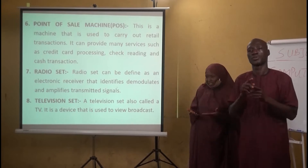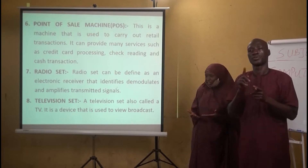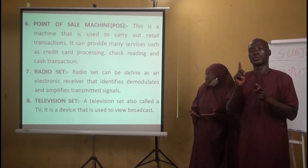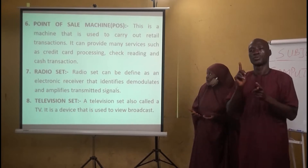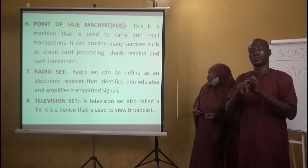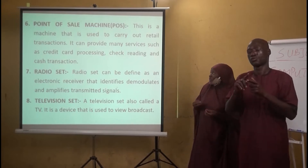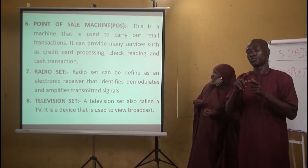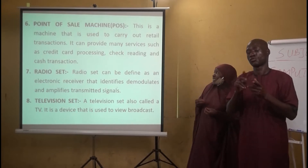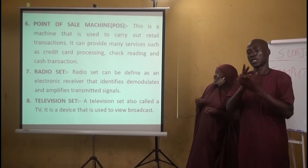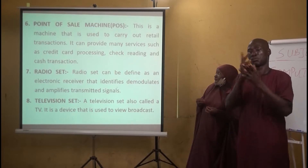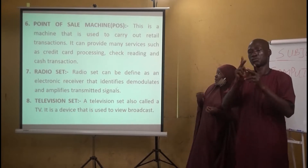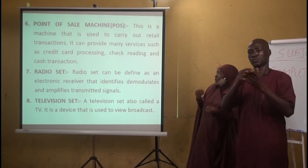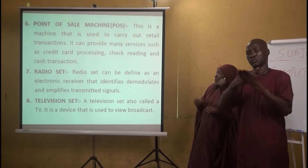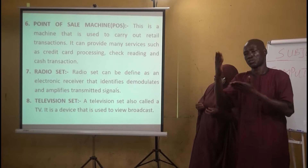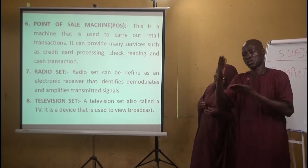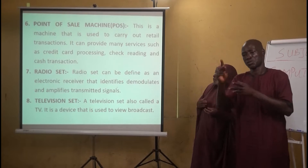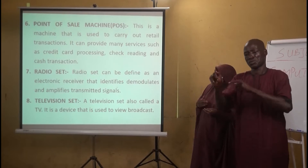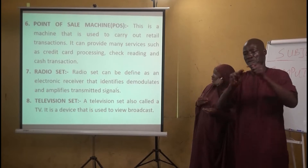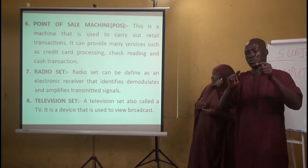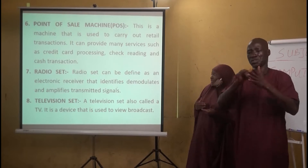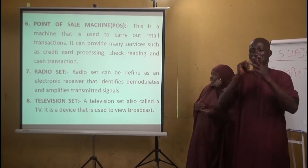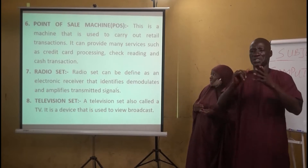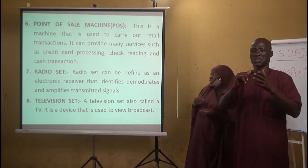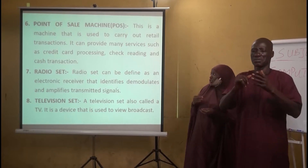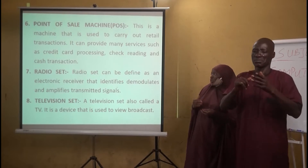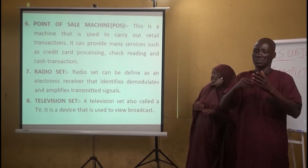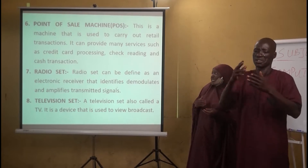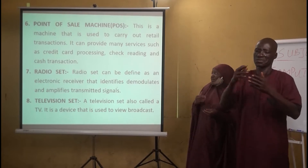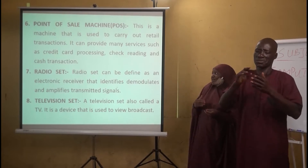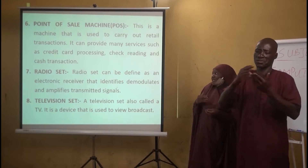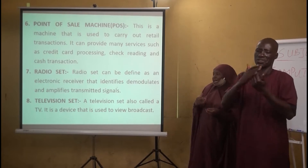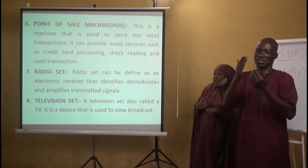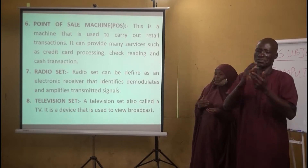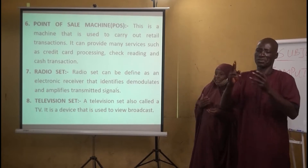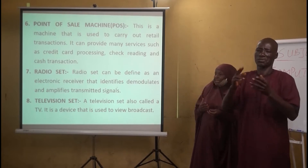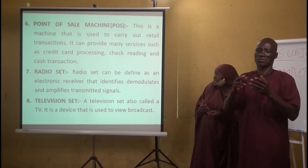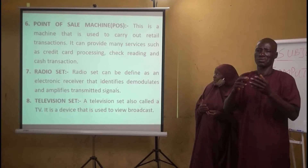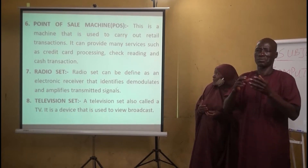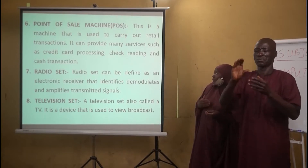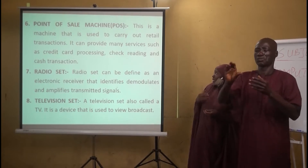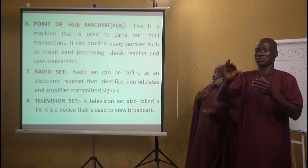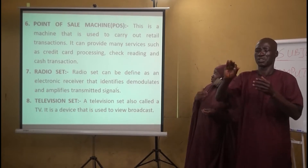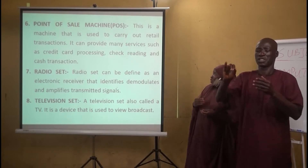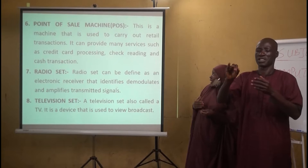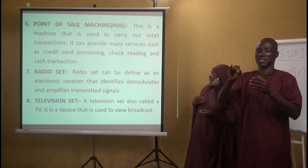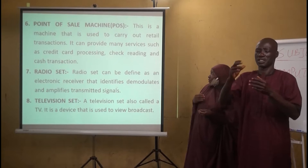transactions. It can provide many services such as credit card processing, check